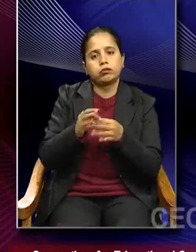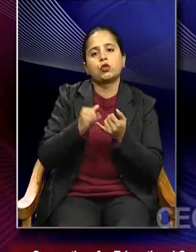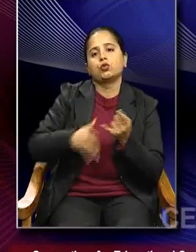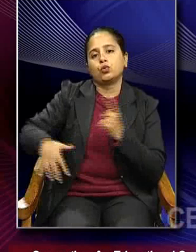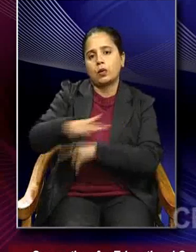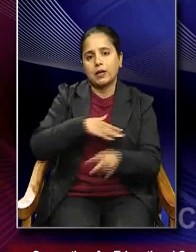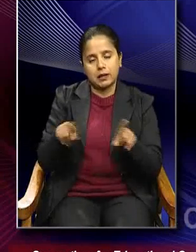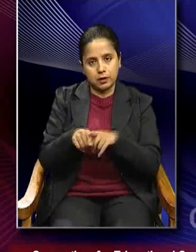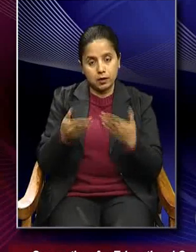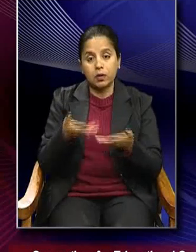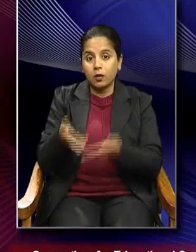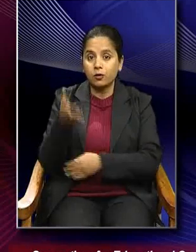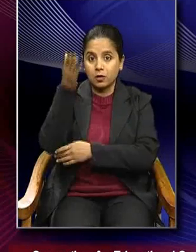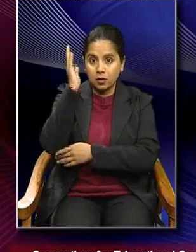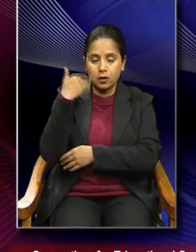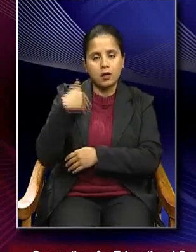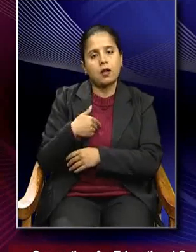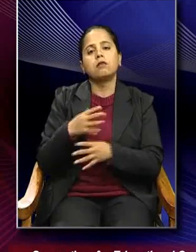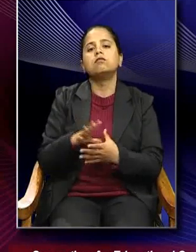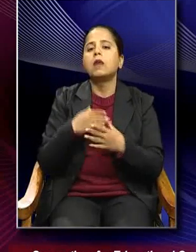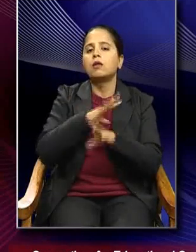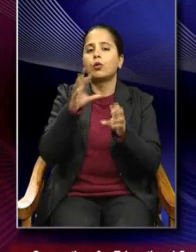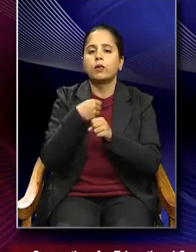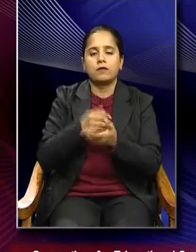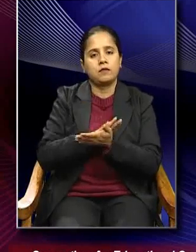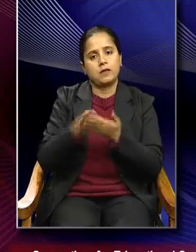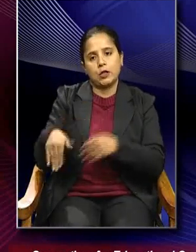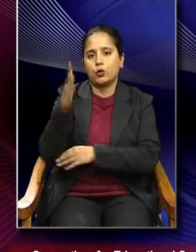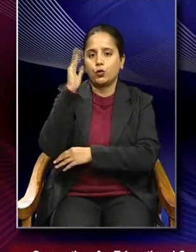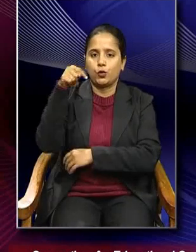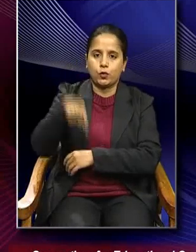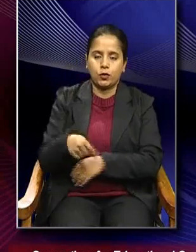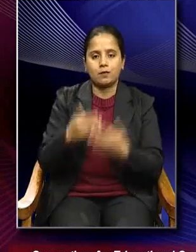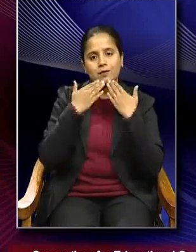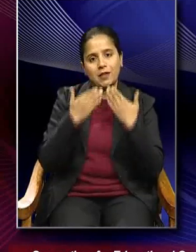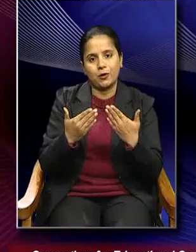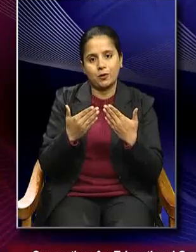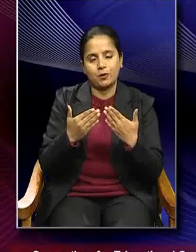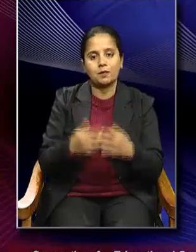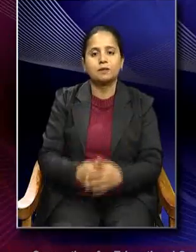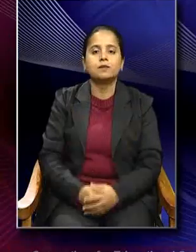society. With this, I come to an end of today's lecture. Thank you.